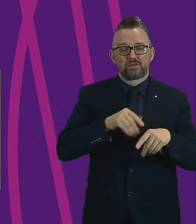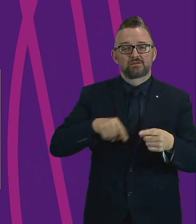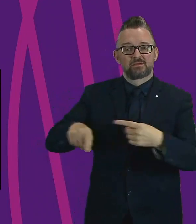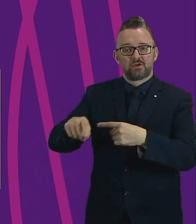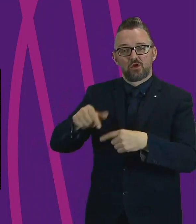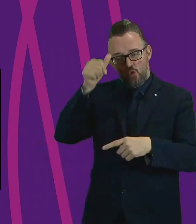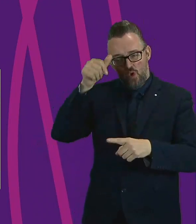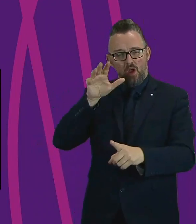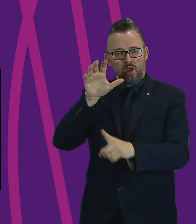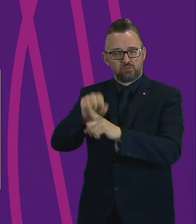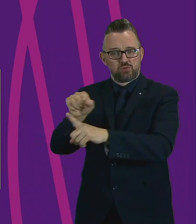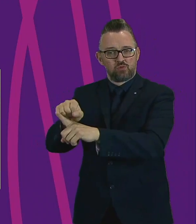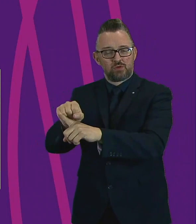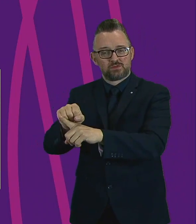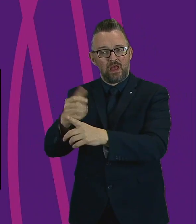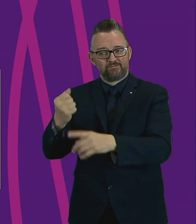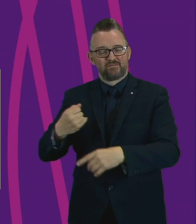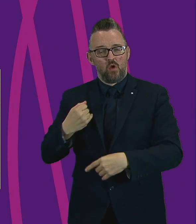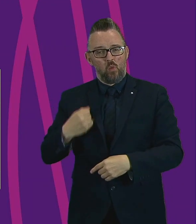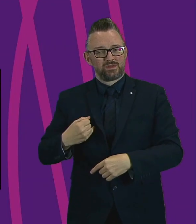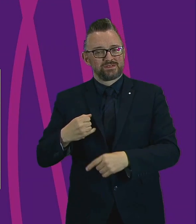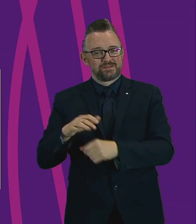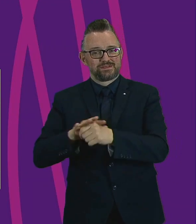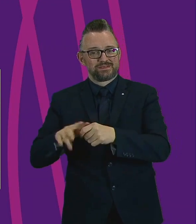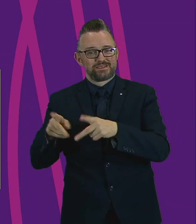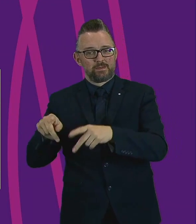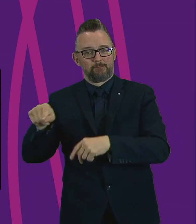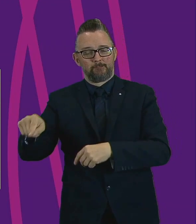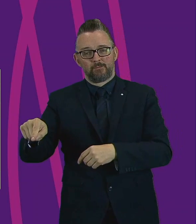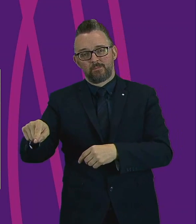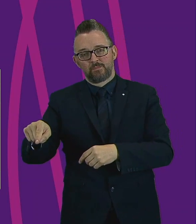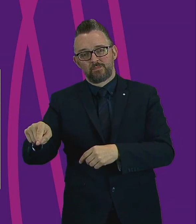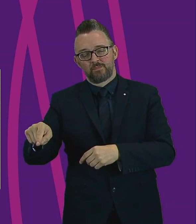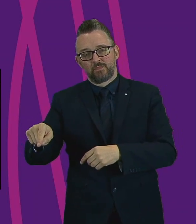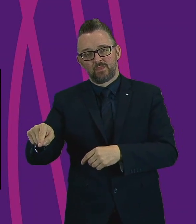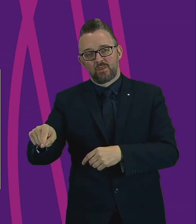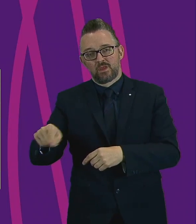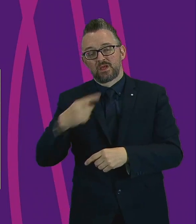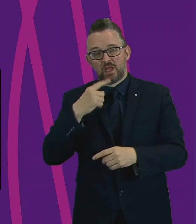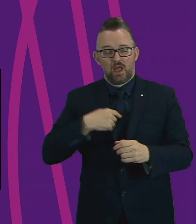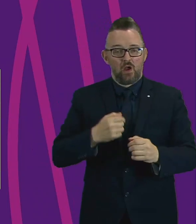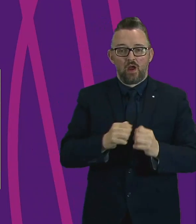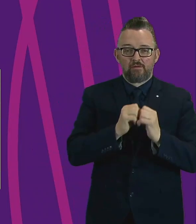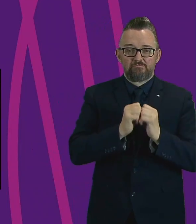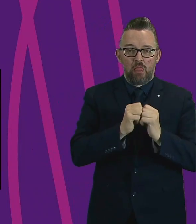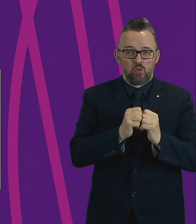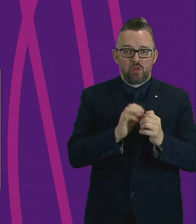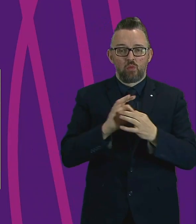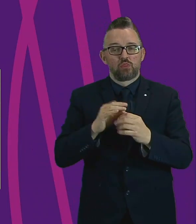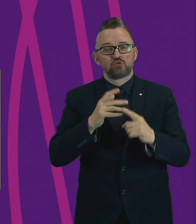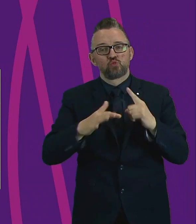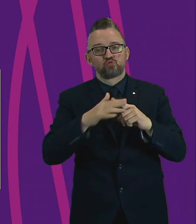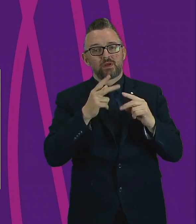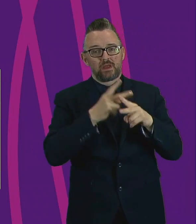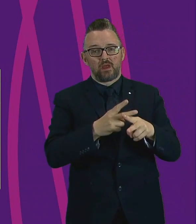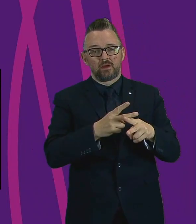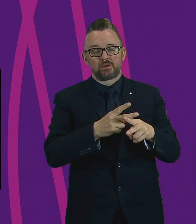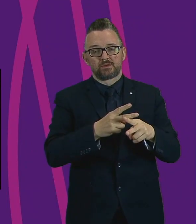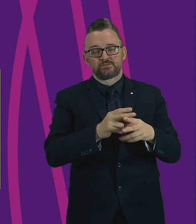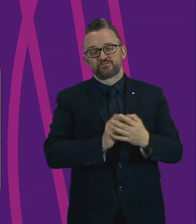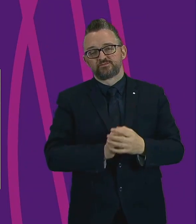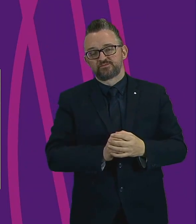Service is in all our interests, and it's time that words about the value of social care are translated into action. NHS